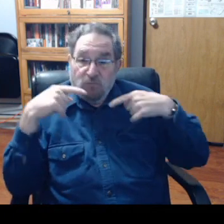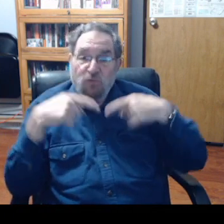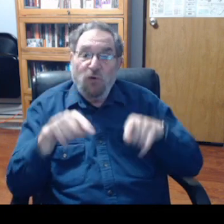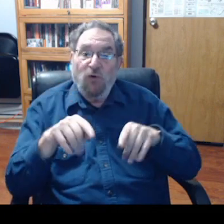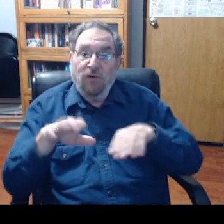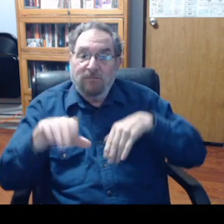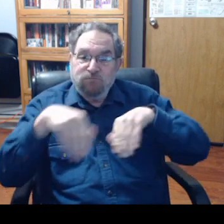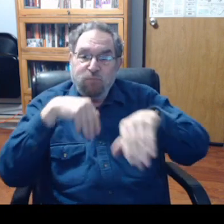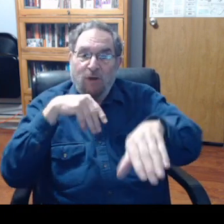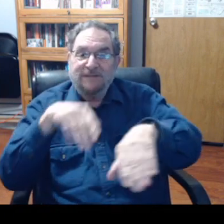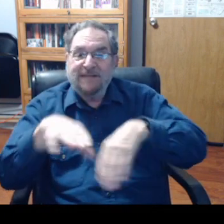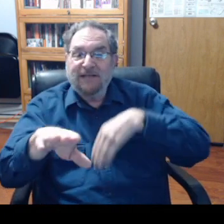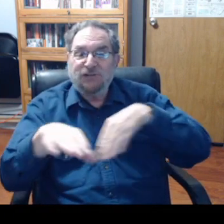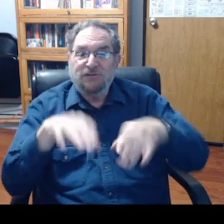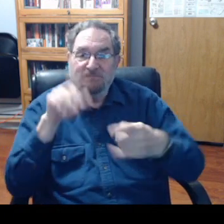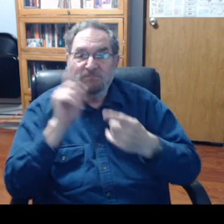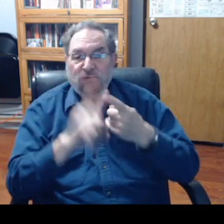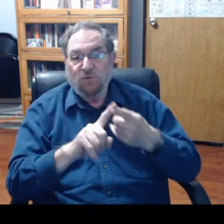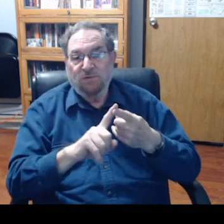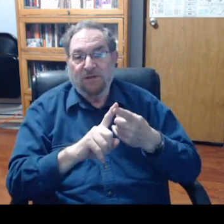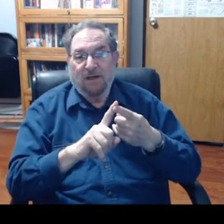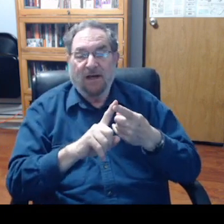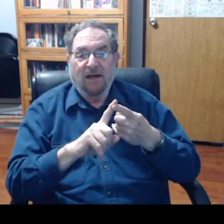Now, during the procession,